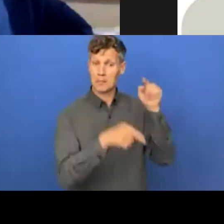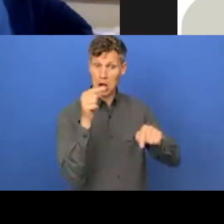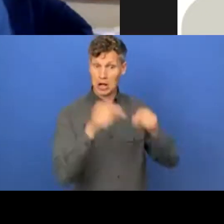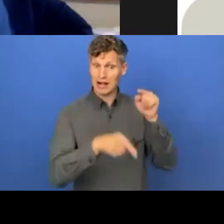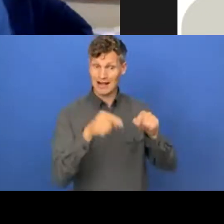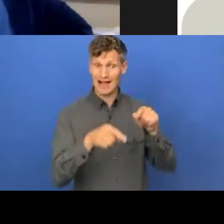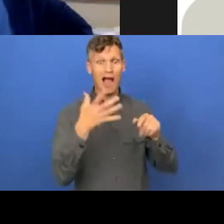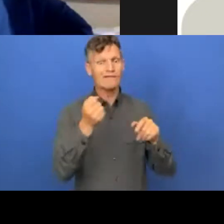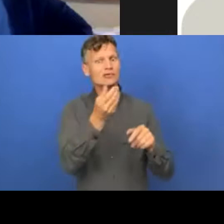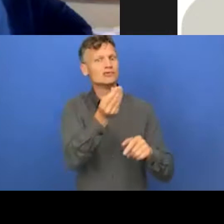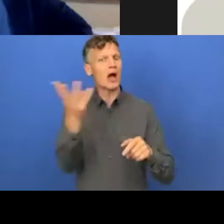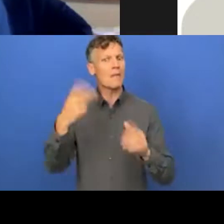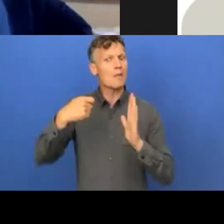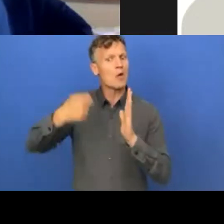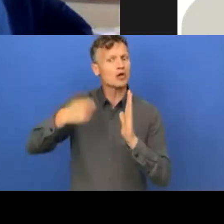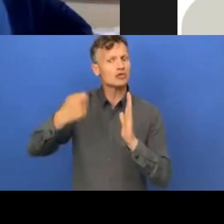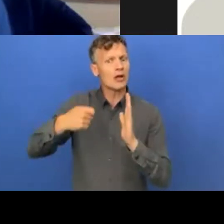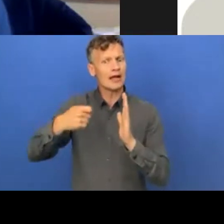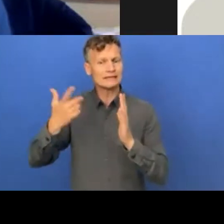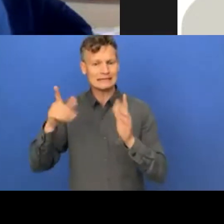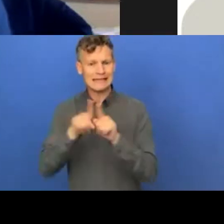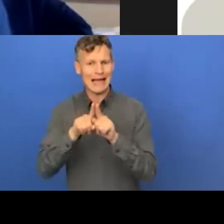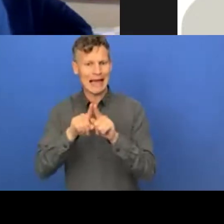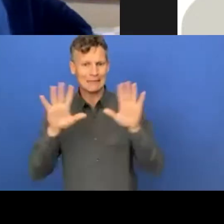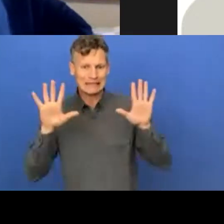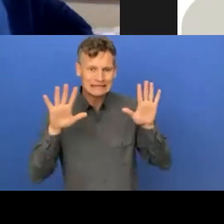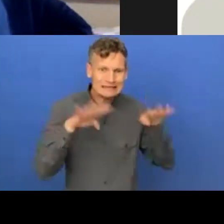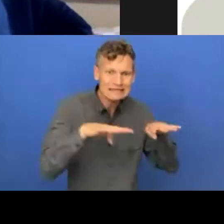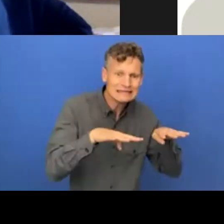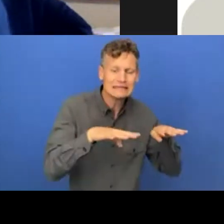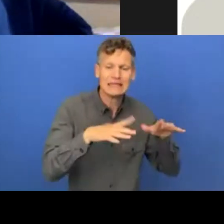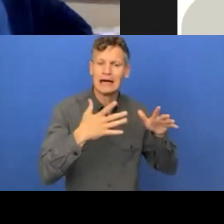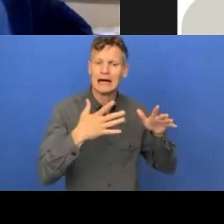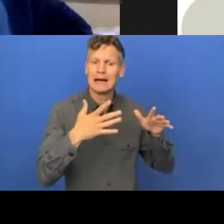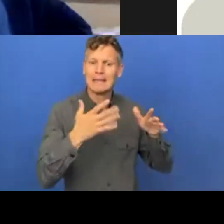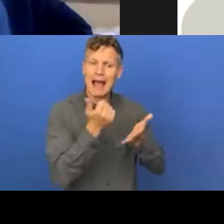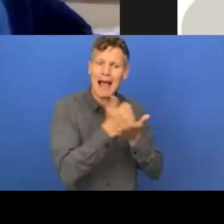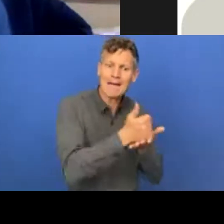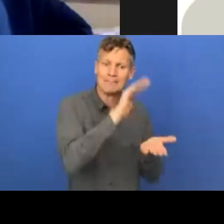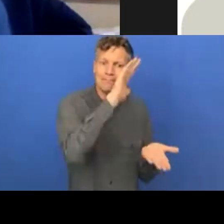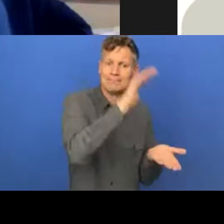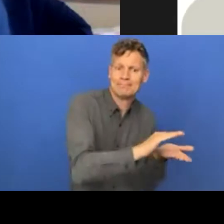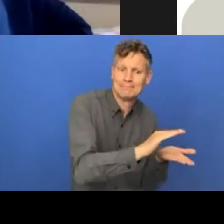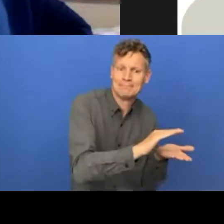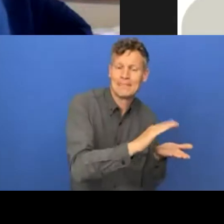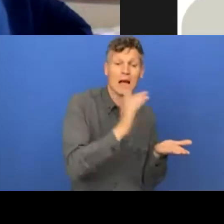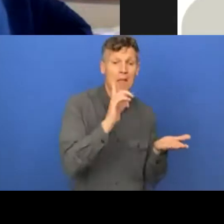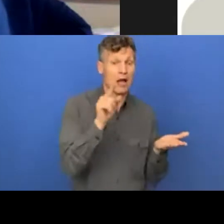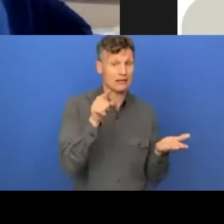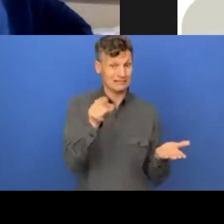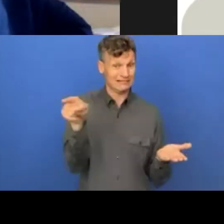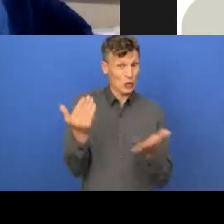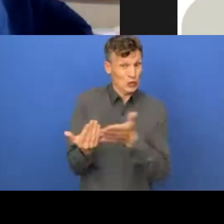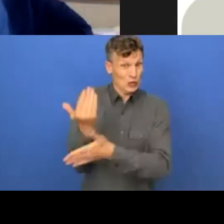new areas that are emerging, such as cyberbullying. And to look at a question of effectiveness, we